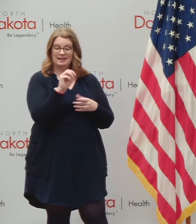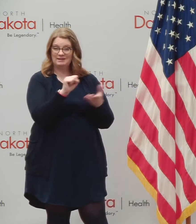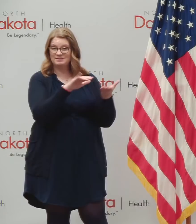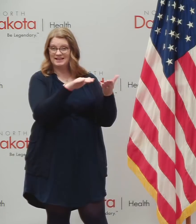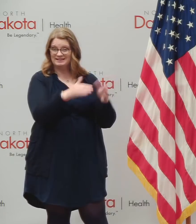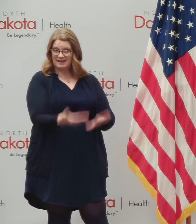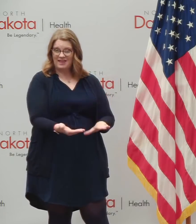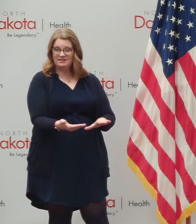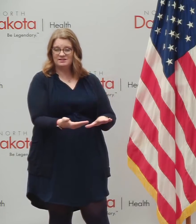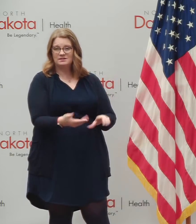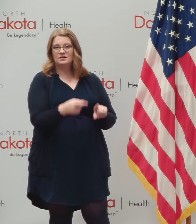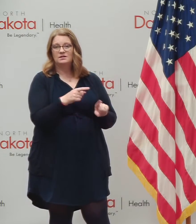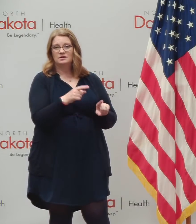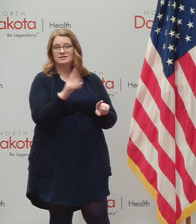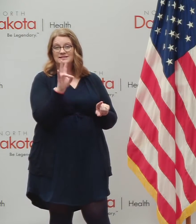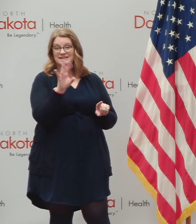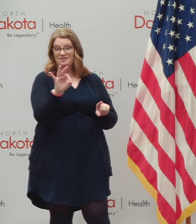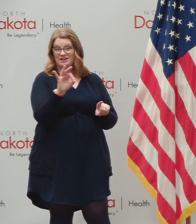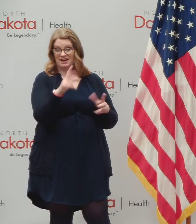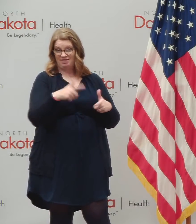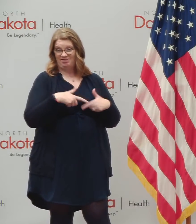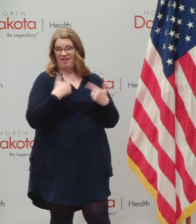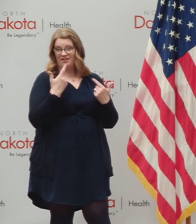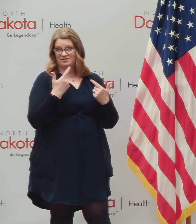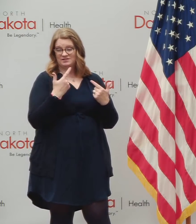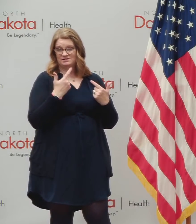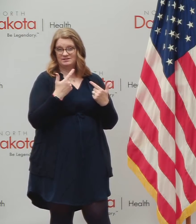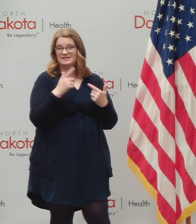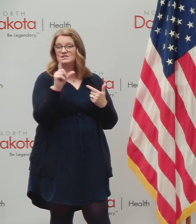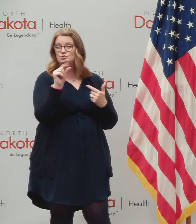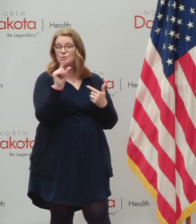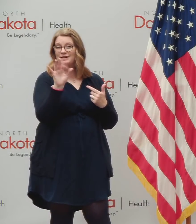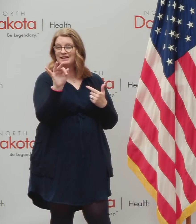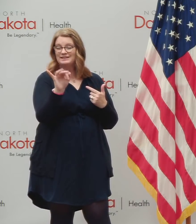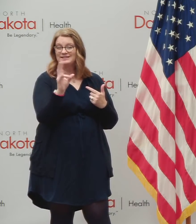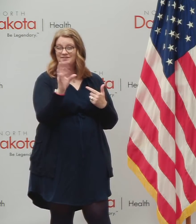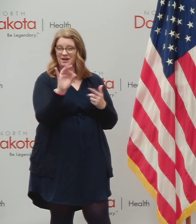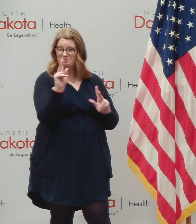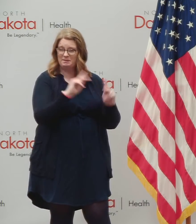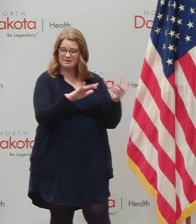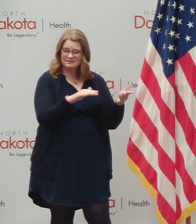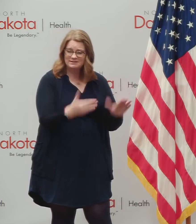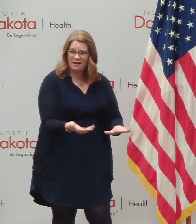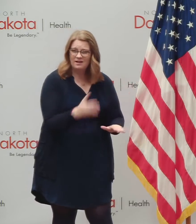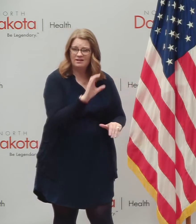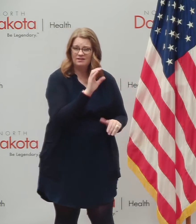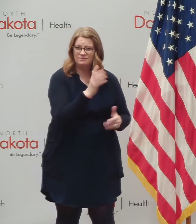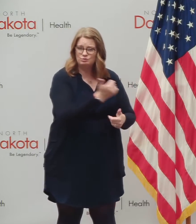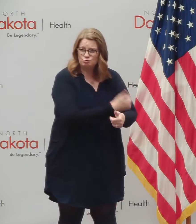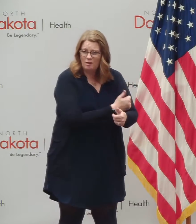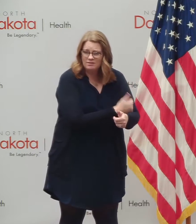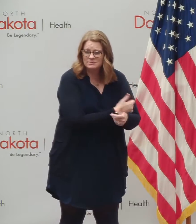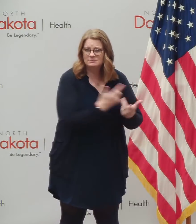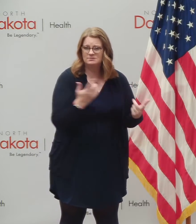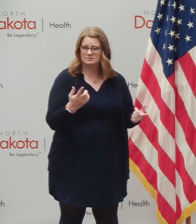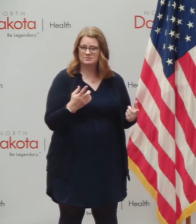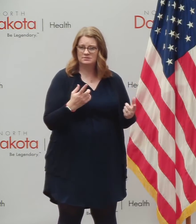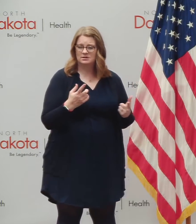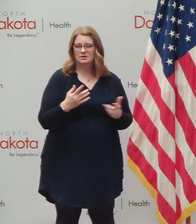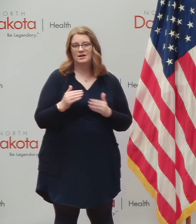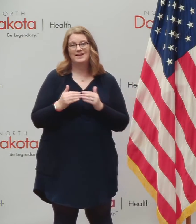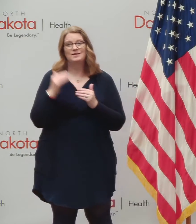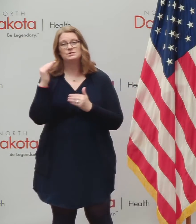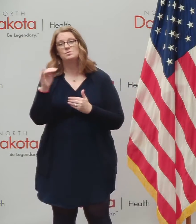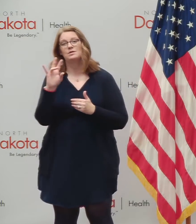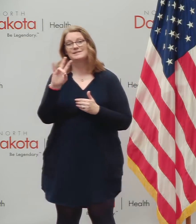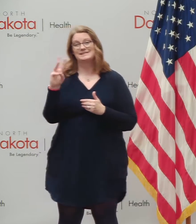deaths claimed 79 lives in North Dakota in 2019, and that was more than the 76